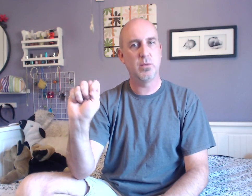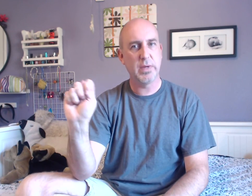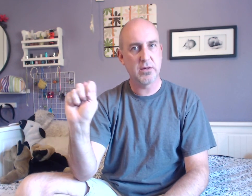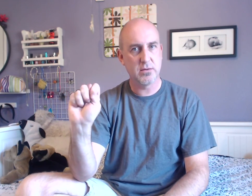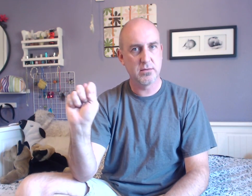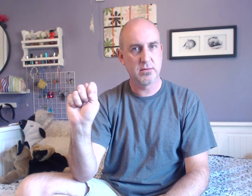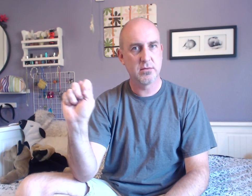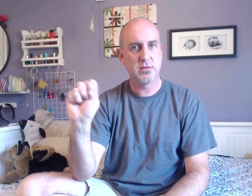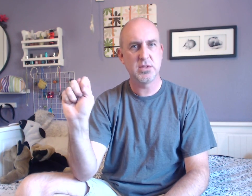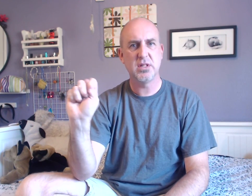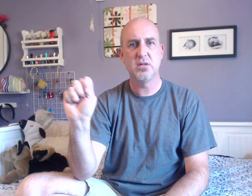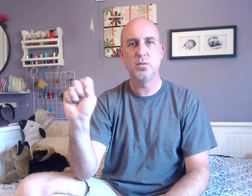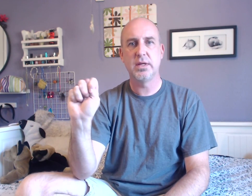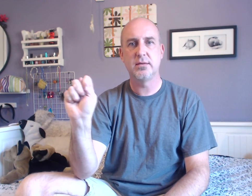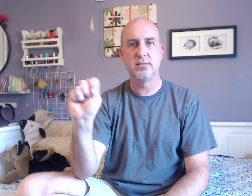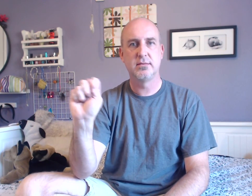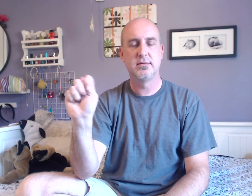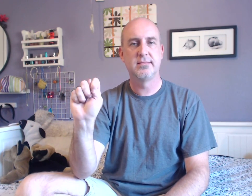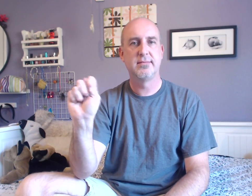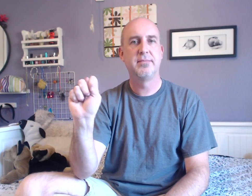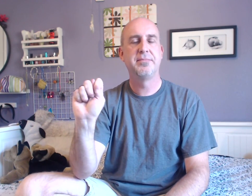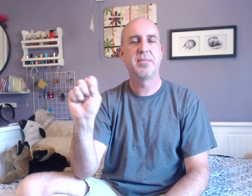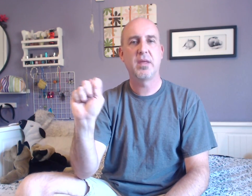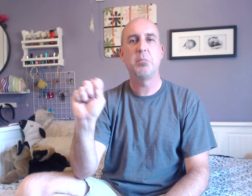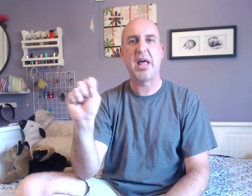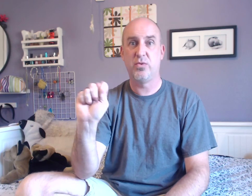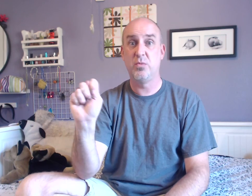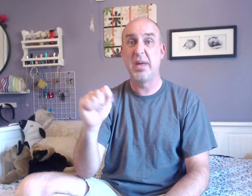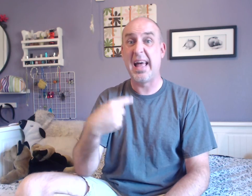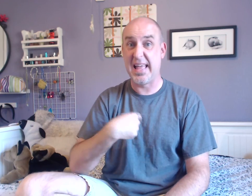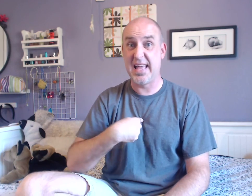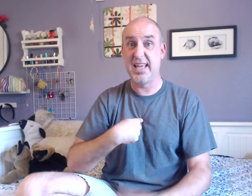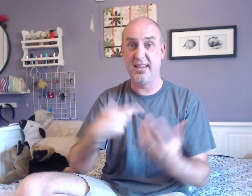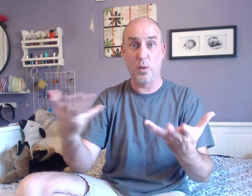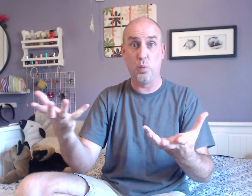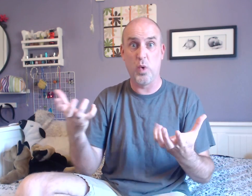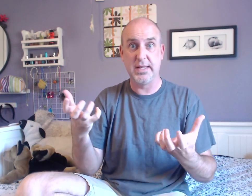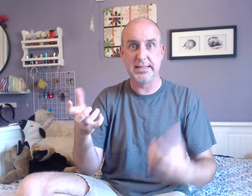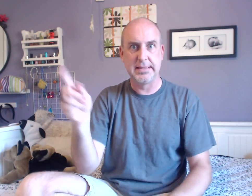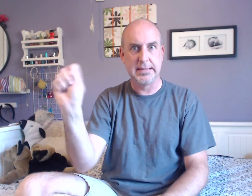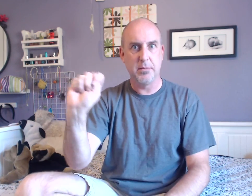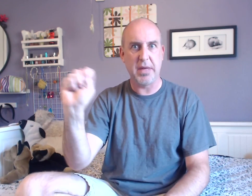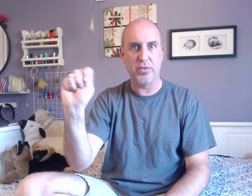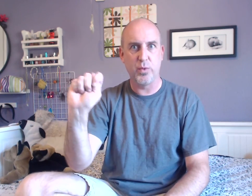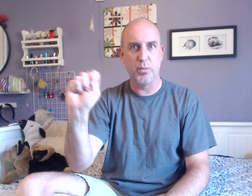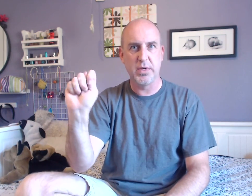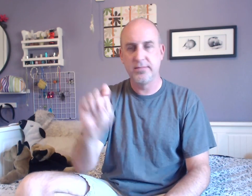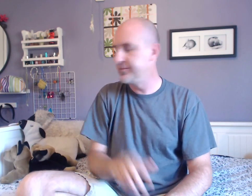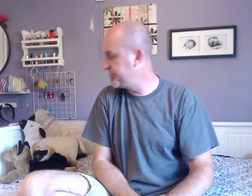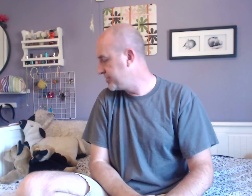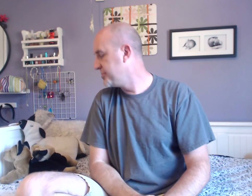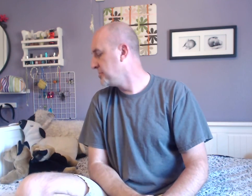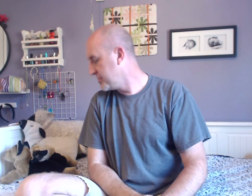wiggle, just a little wiggle. Bathroom. I want bathroom.